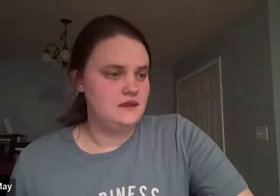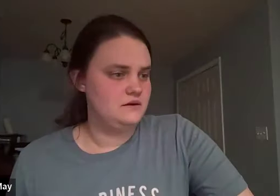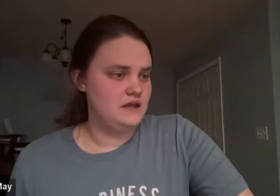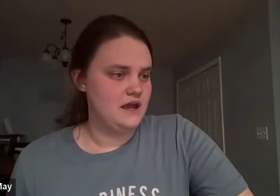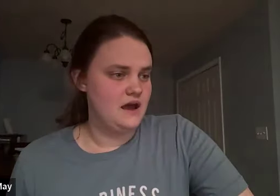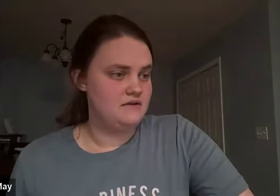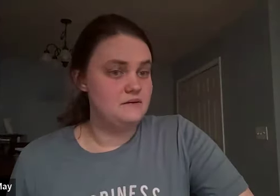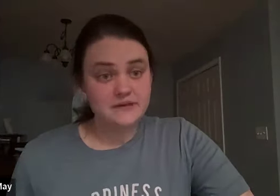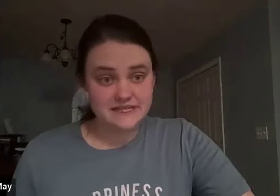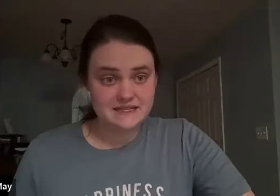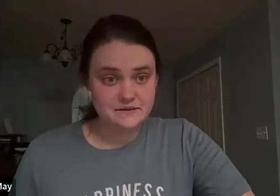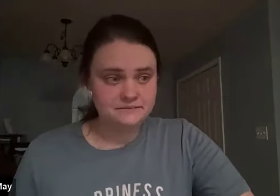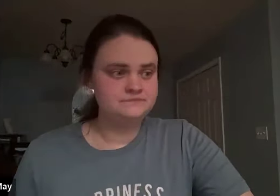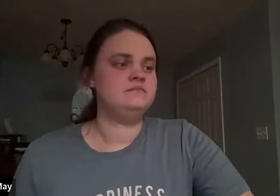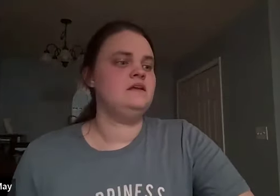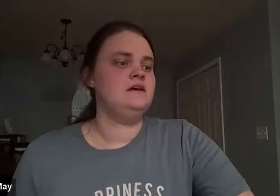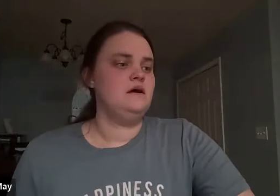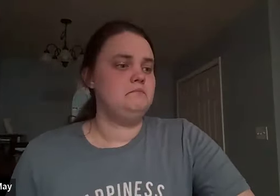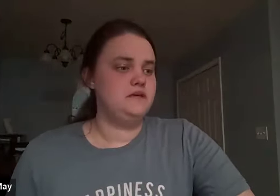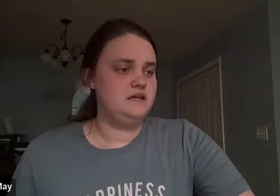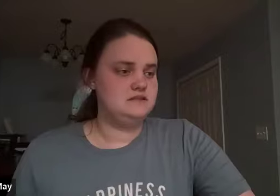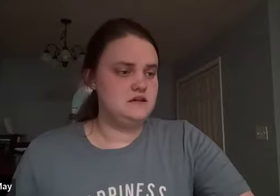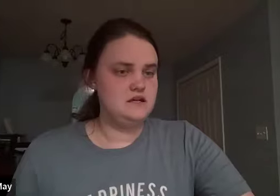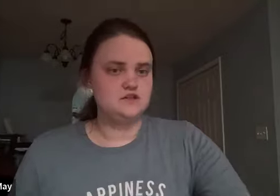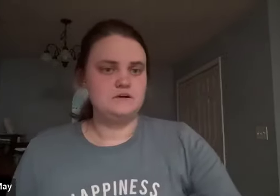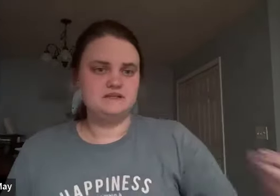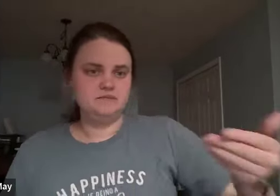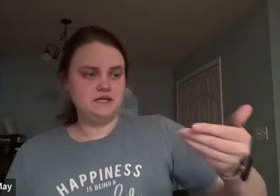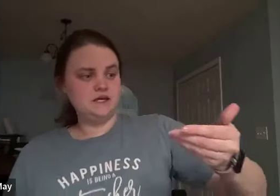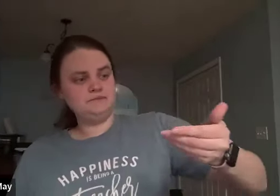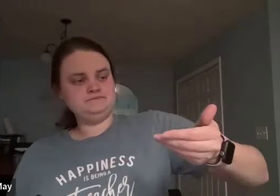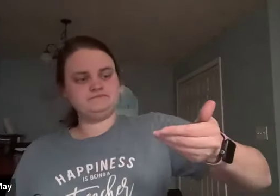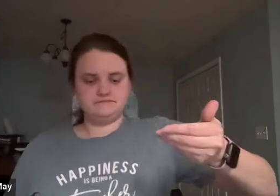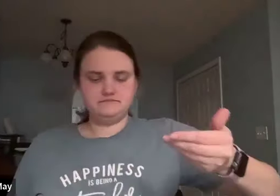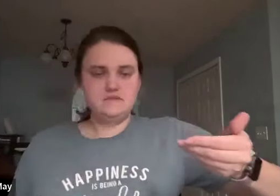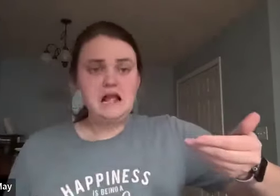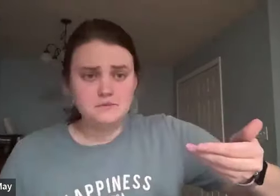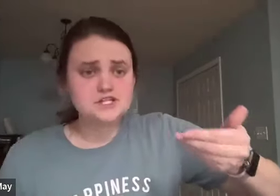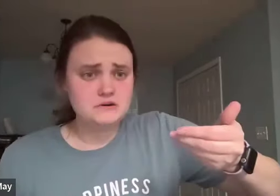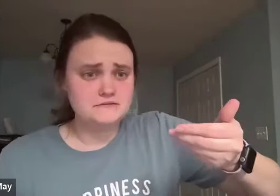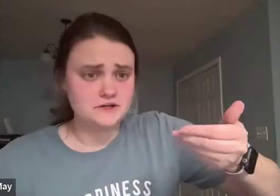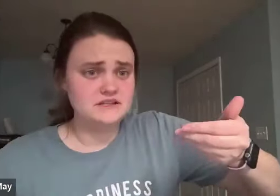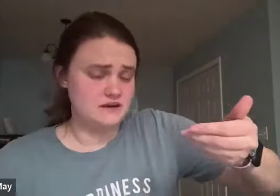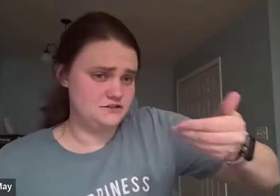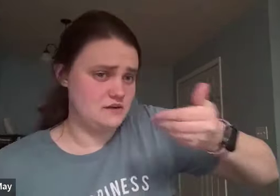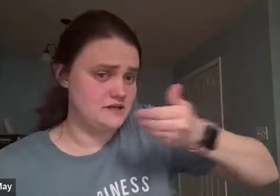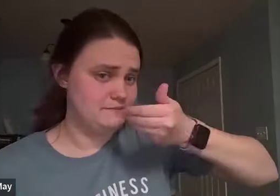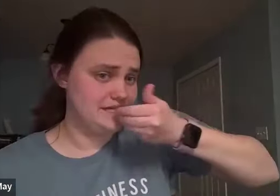Then we have pizza. Pizza is going to be, I'm going to show it first and then I'll describe it.